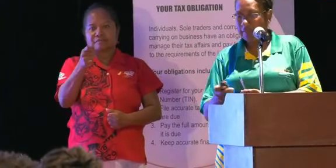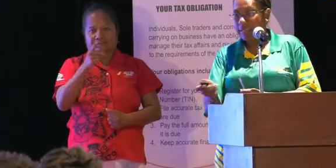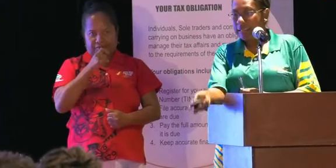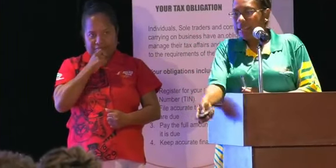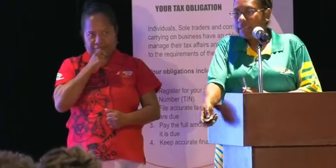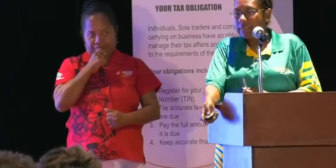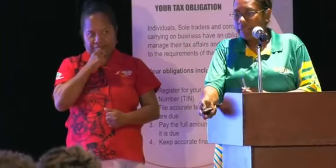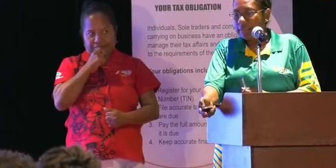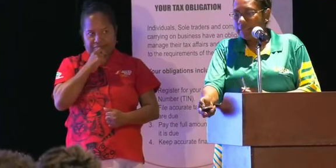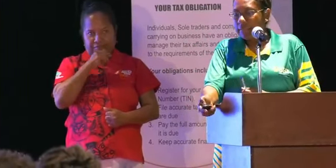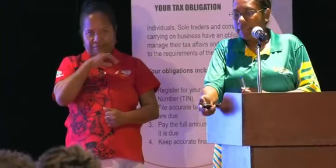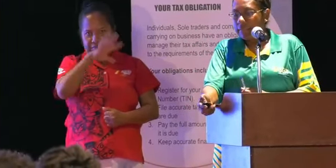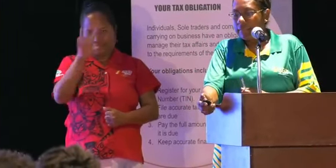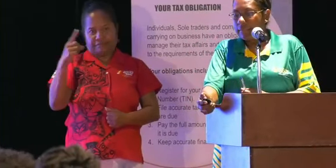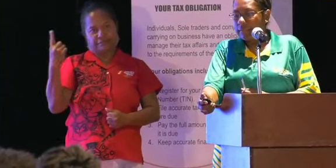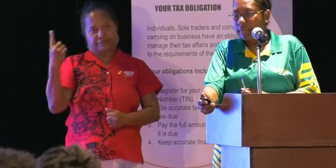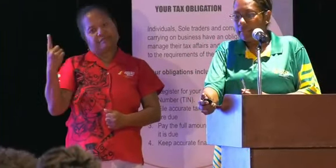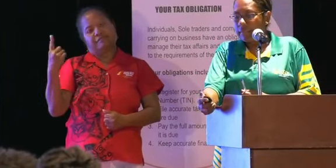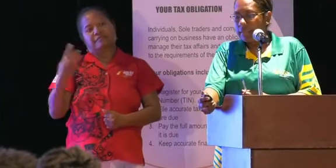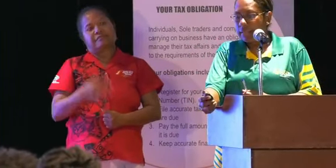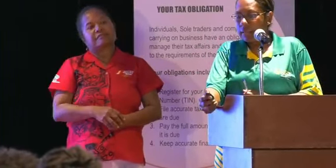Nunolgeta.